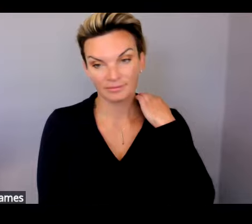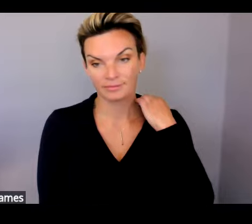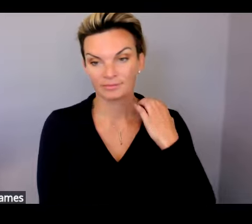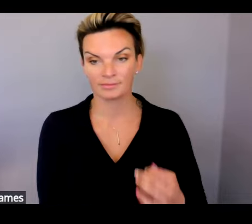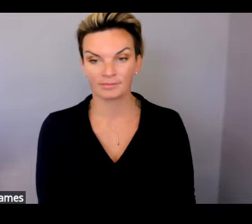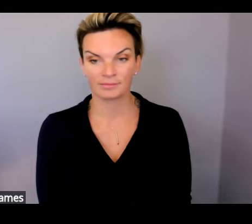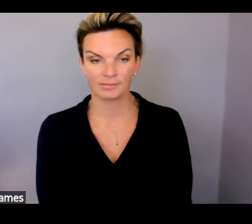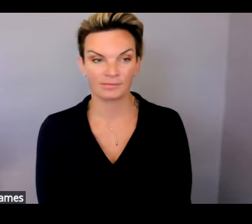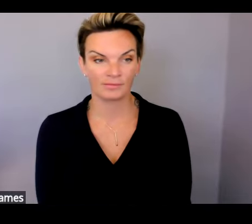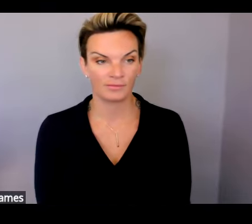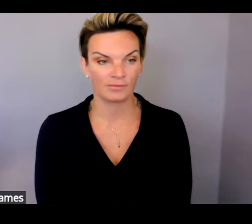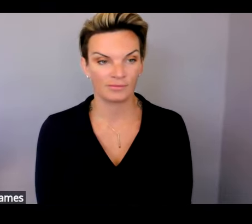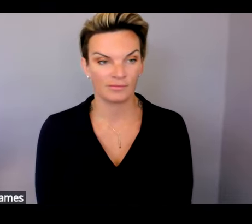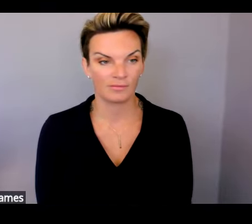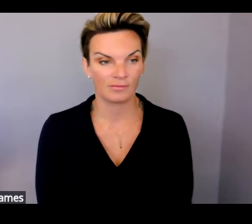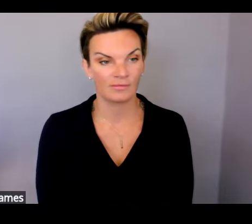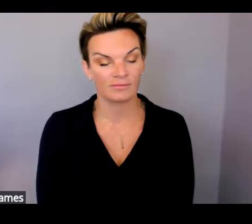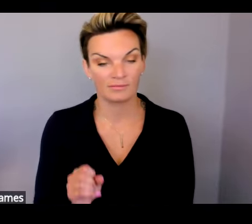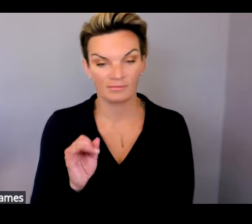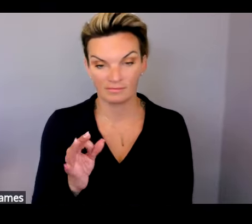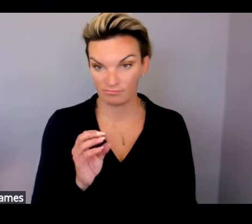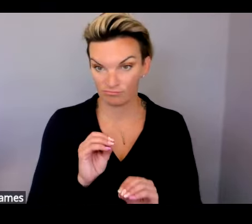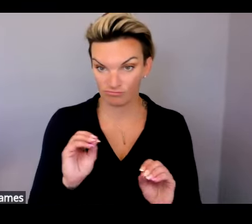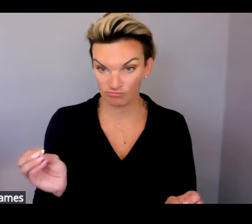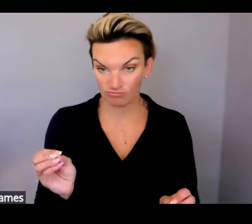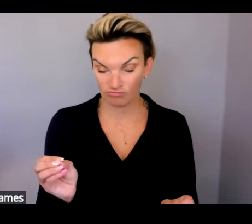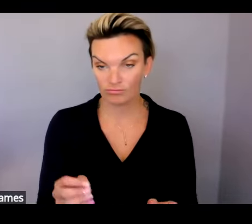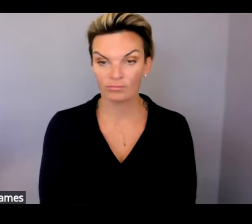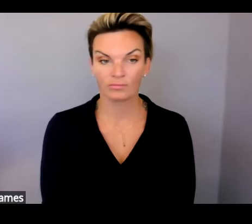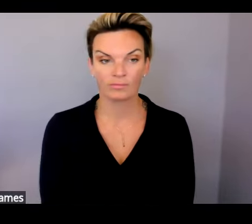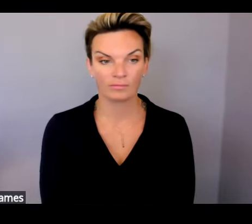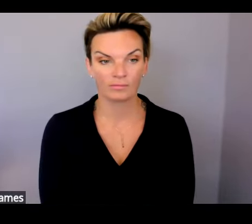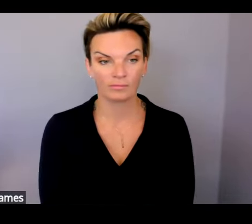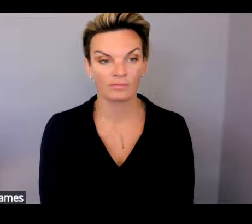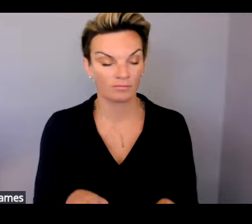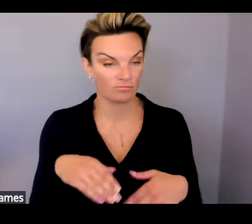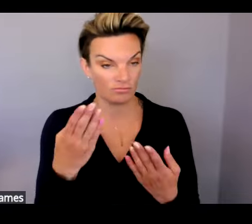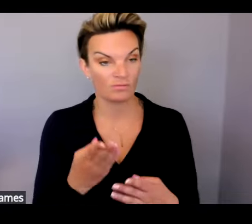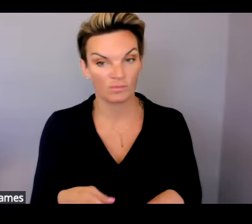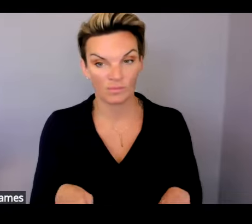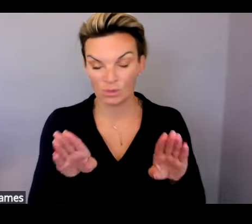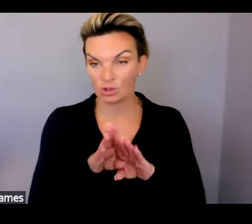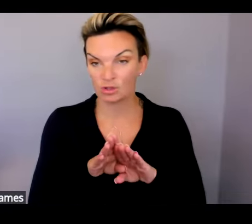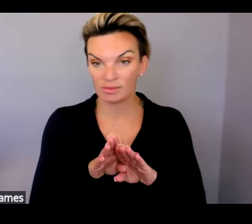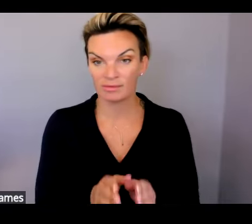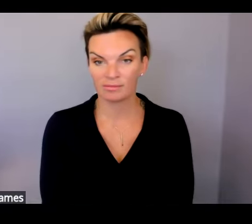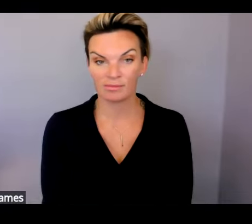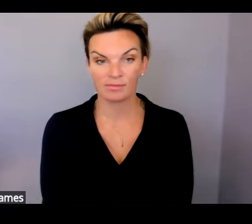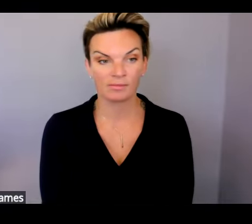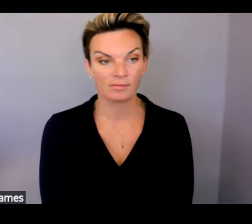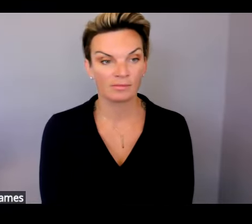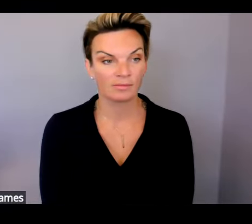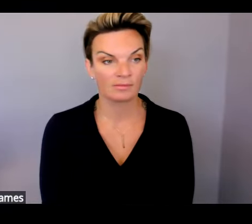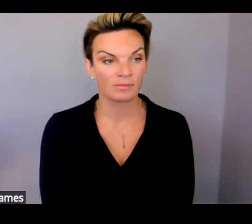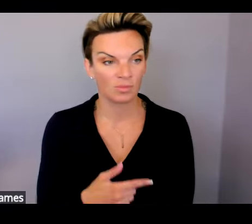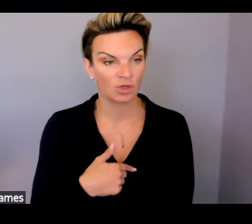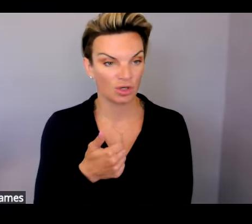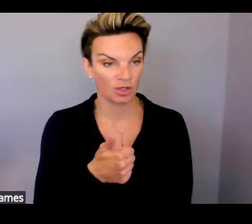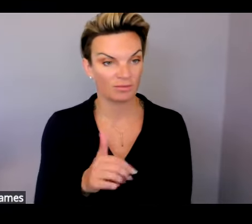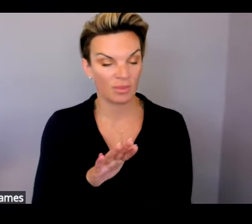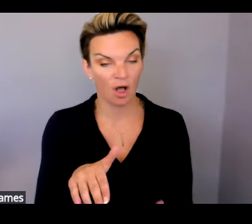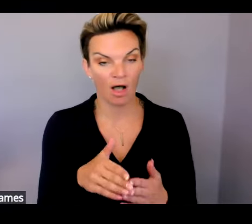In the absence of that, I will move for adjournment. We're good? All in favor? By